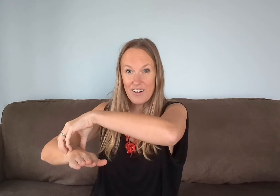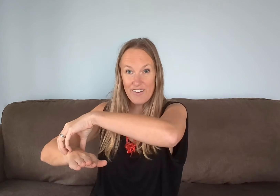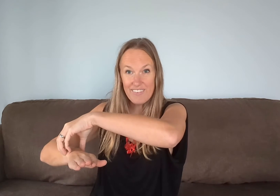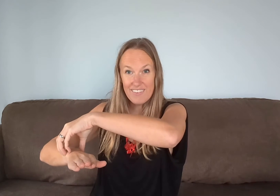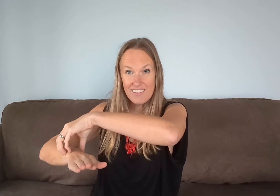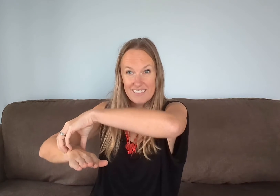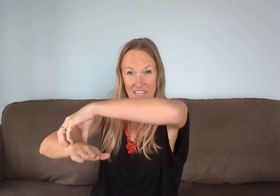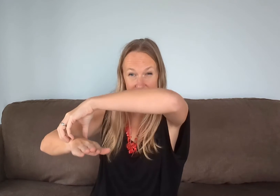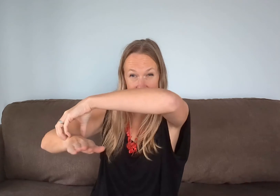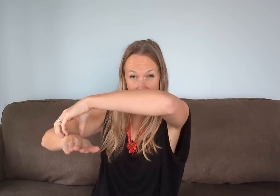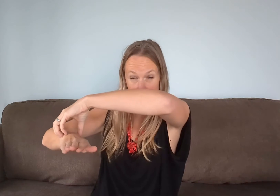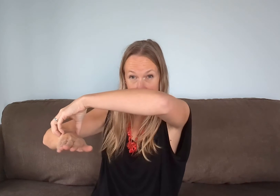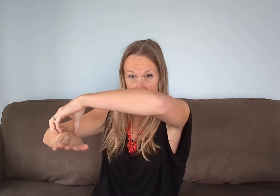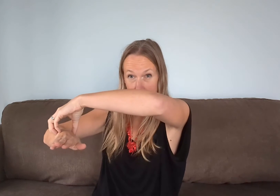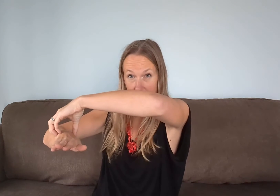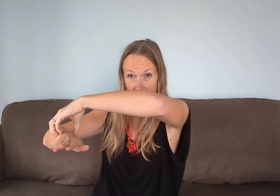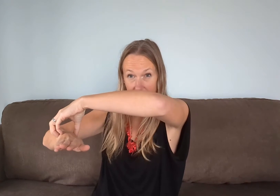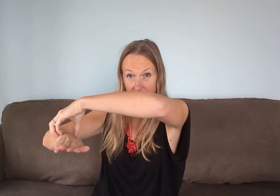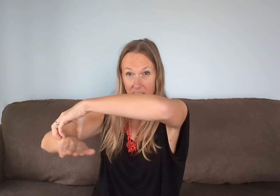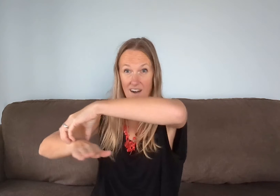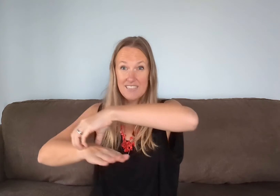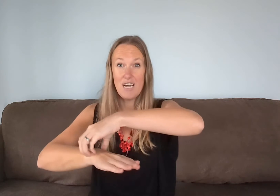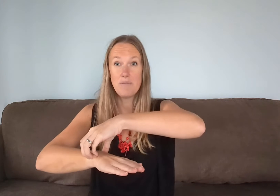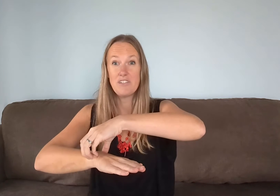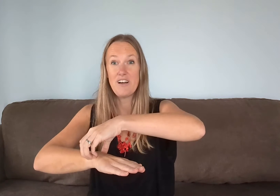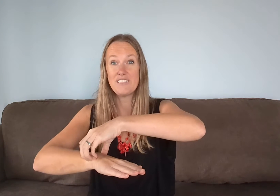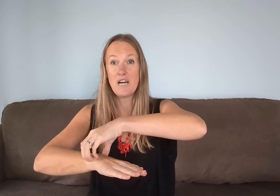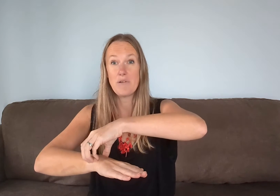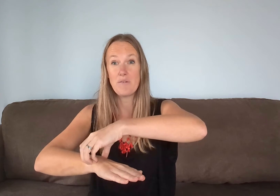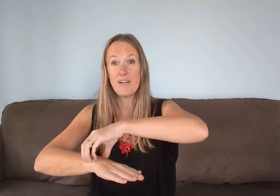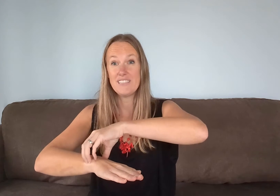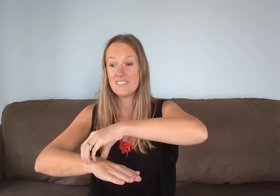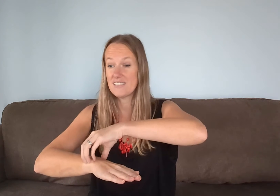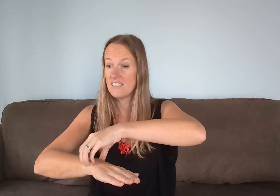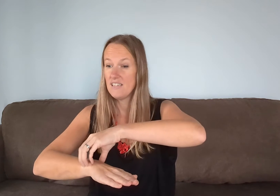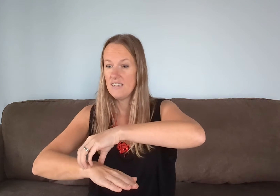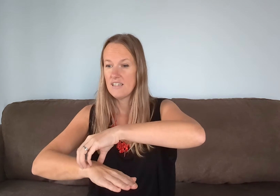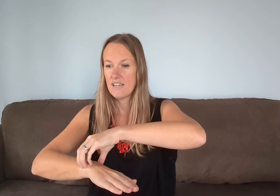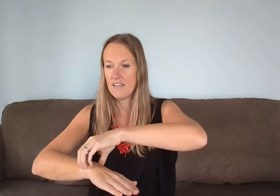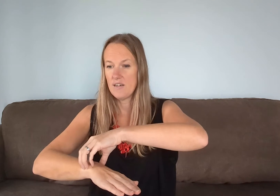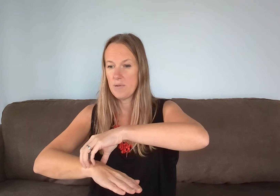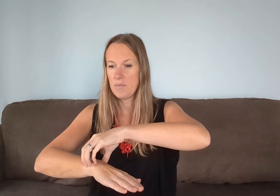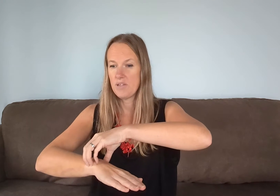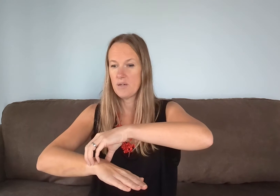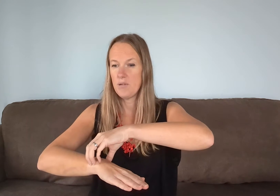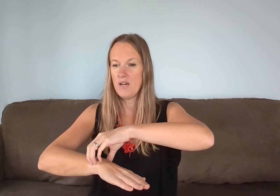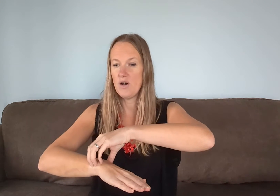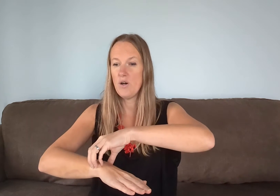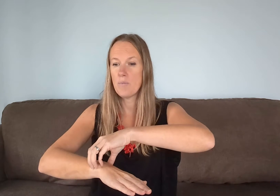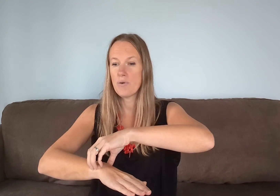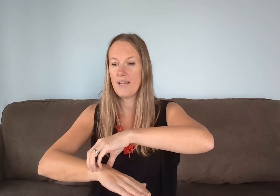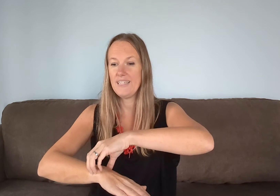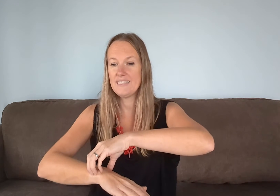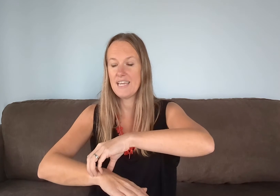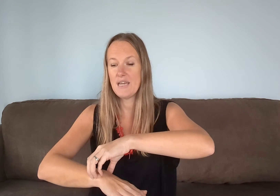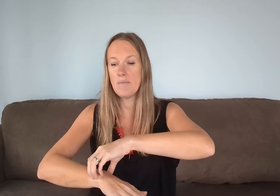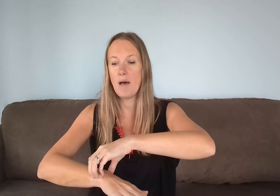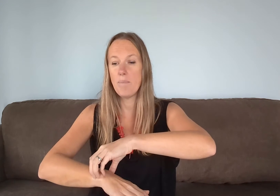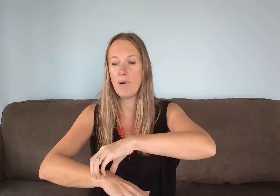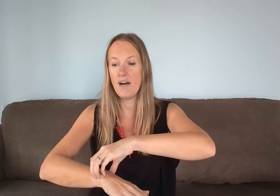earth. Say for that, you're making a ball on top of your non-dominant wrist. Okay, people here below. Praise Him